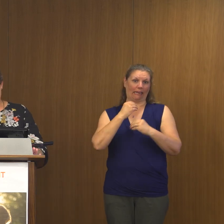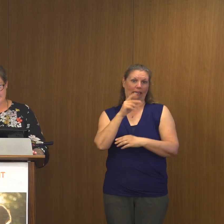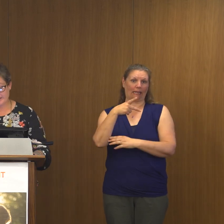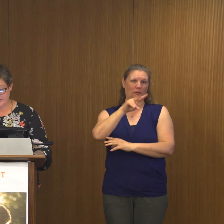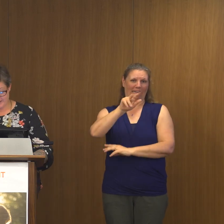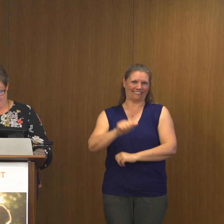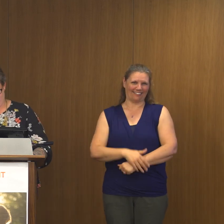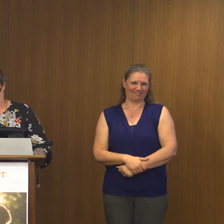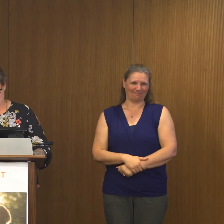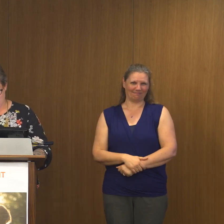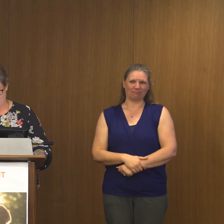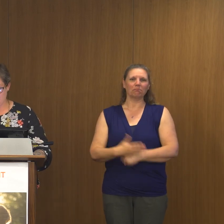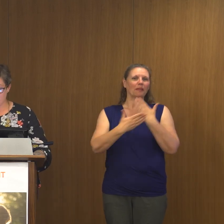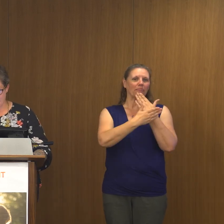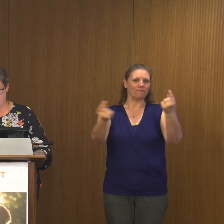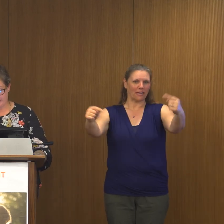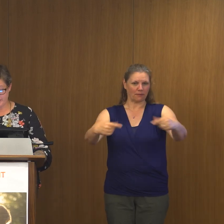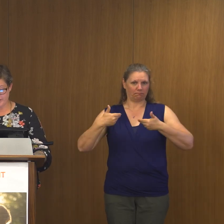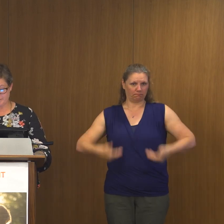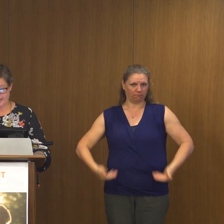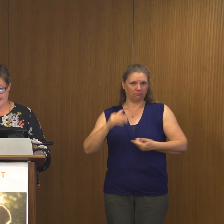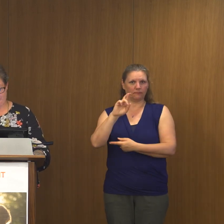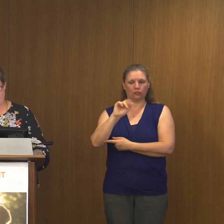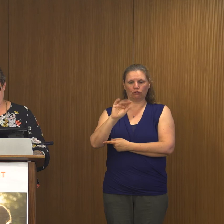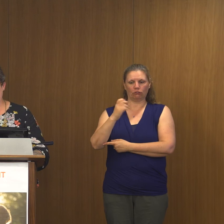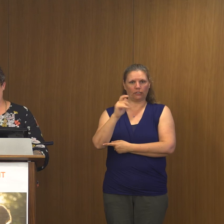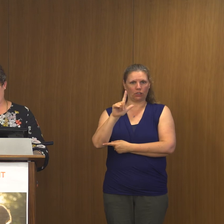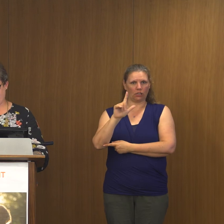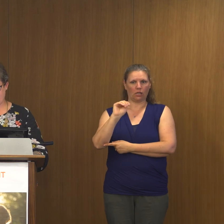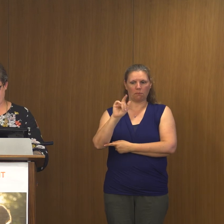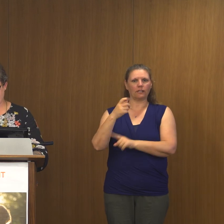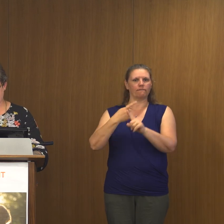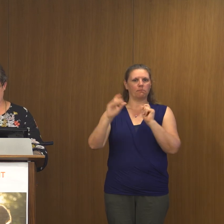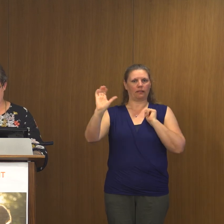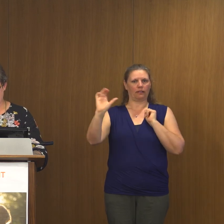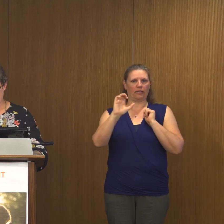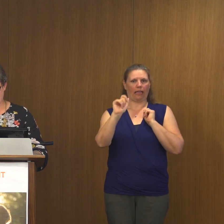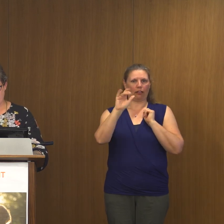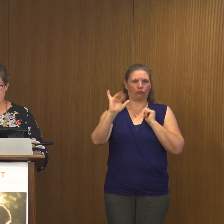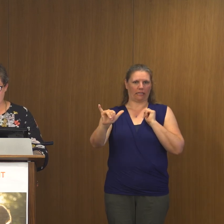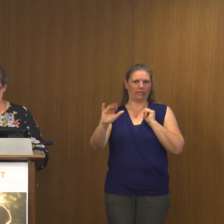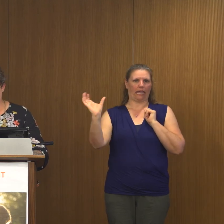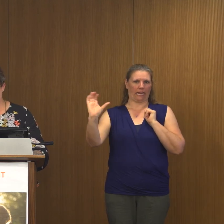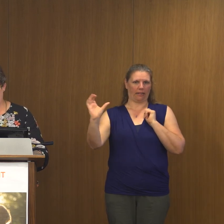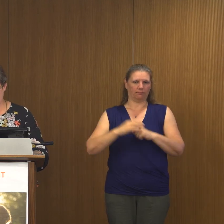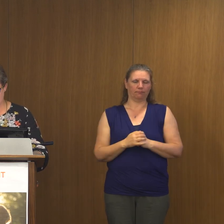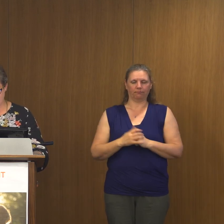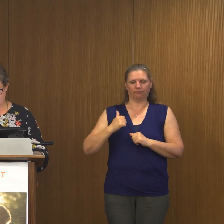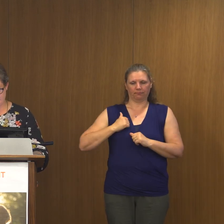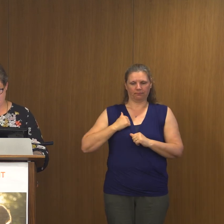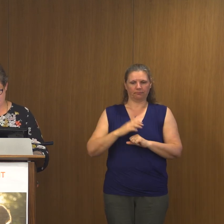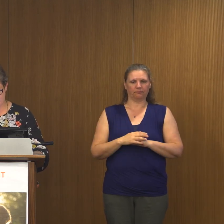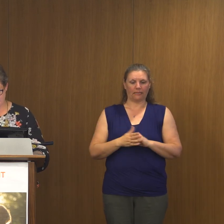Thank you for being here this evening. My name is Rachel Martins, and I'm from Calgary, Alberta, Canada. Becoming a mom to a child